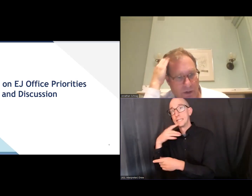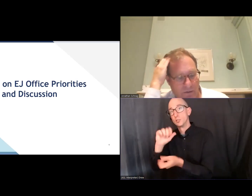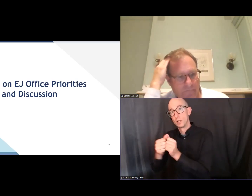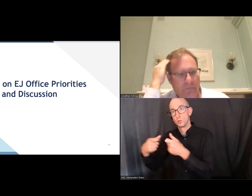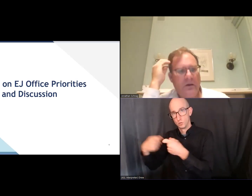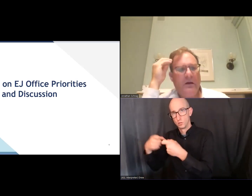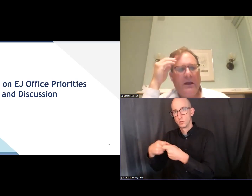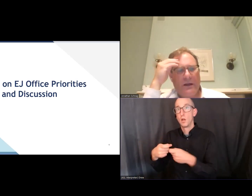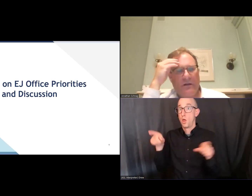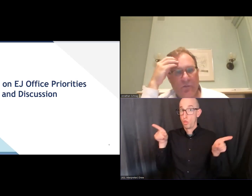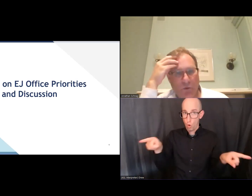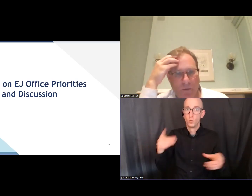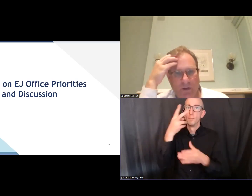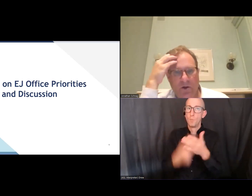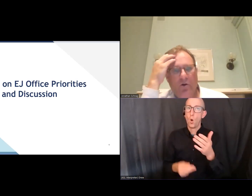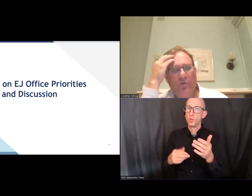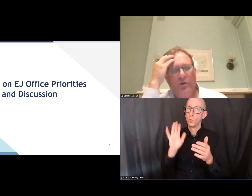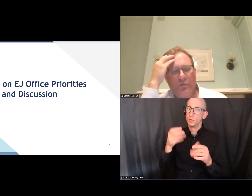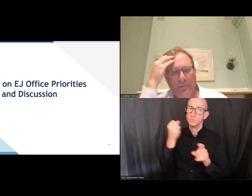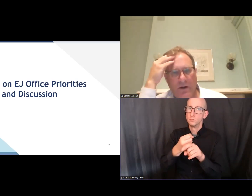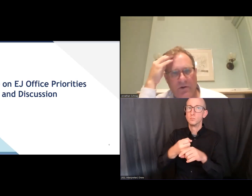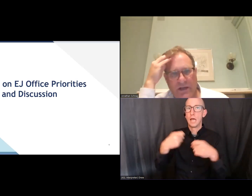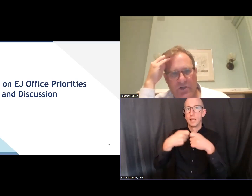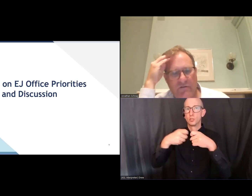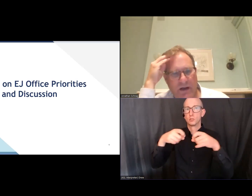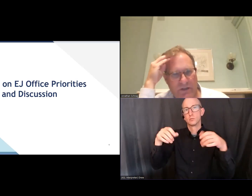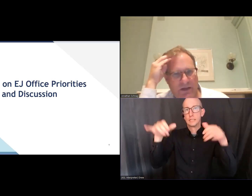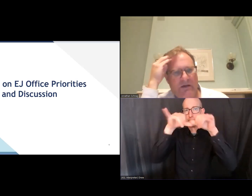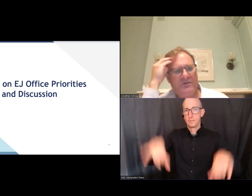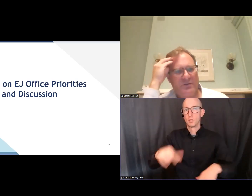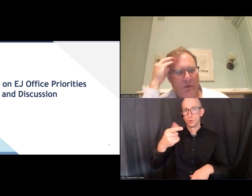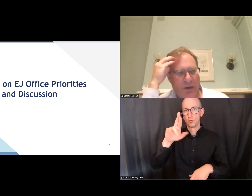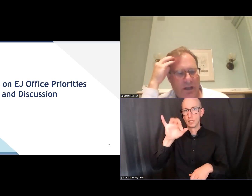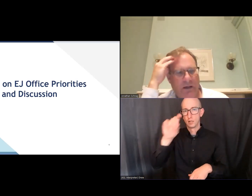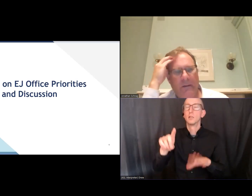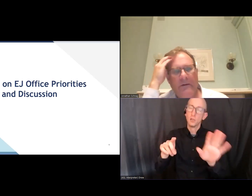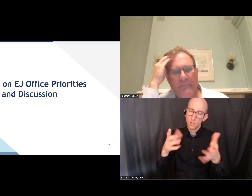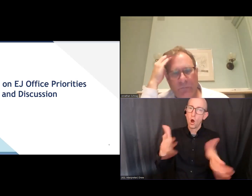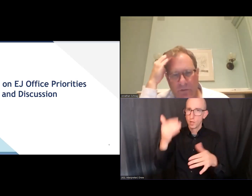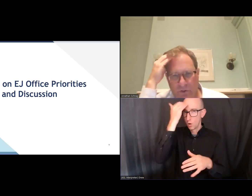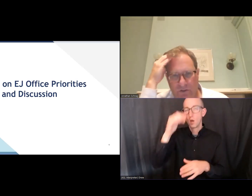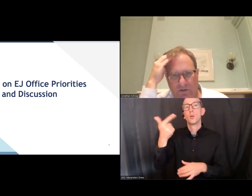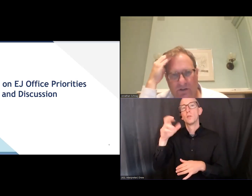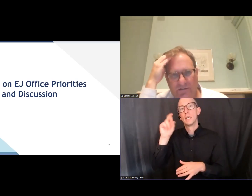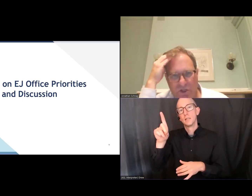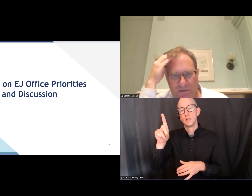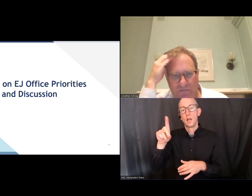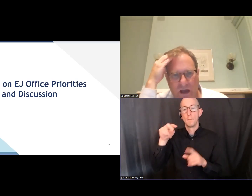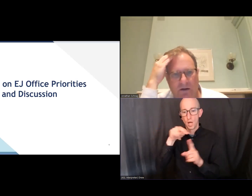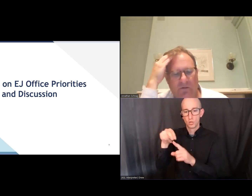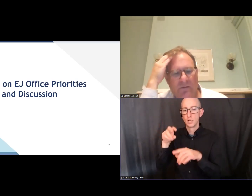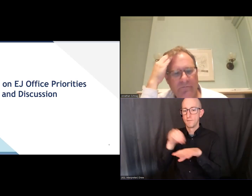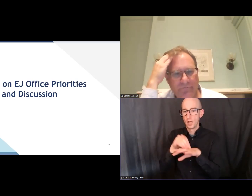electric grid. And as you probably know, the Grid Modernization Advisory Council has been meeting. Those utilities have